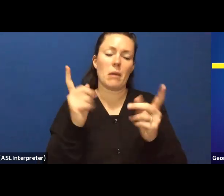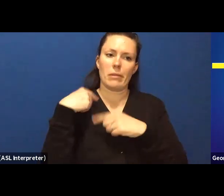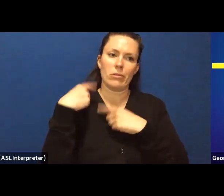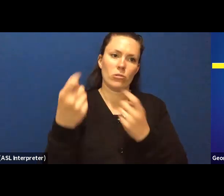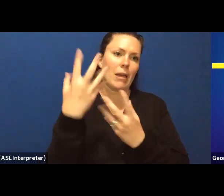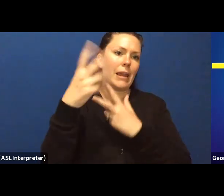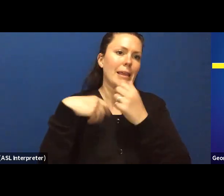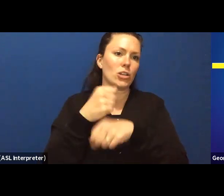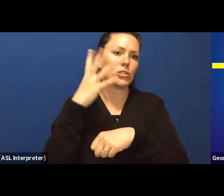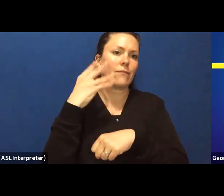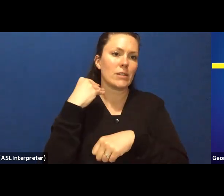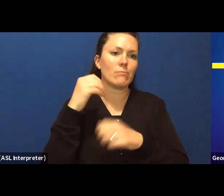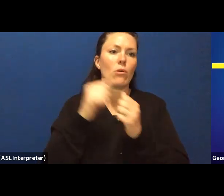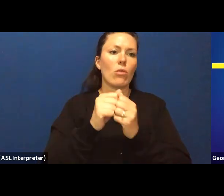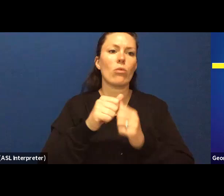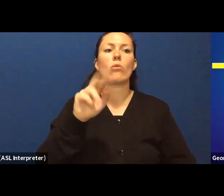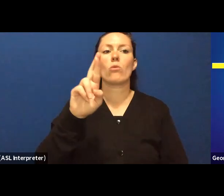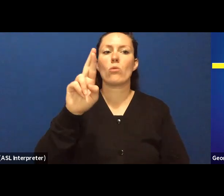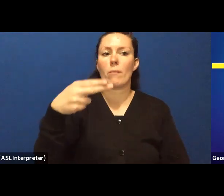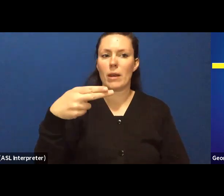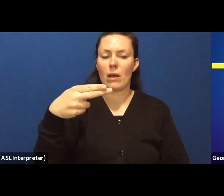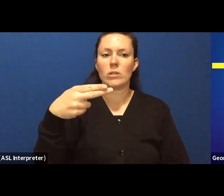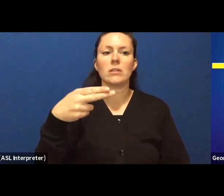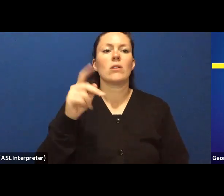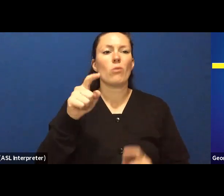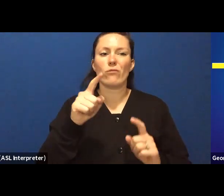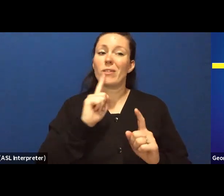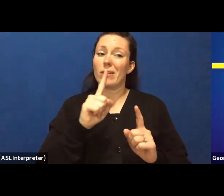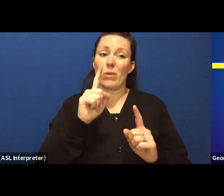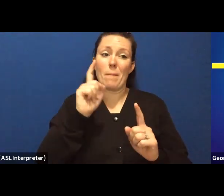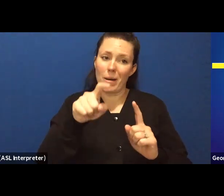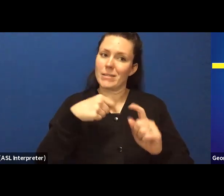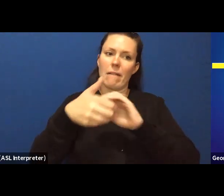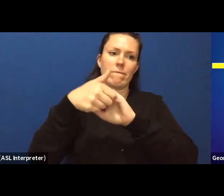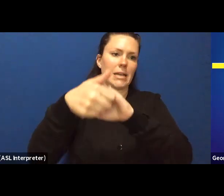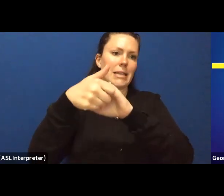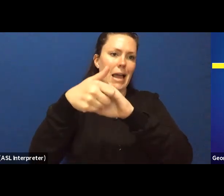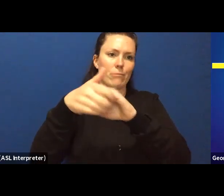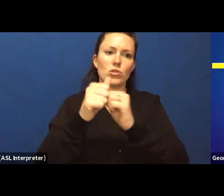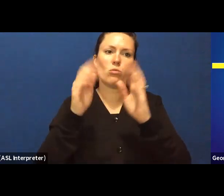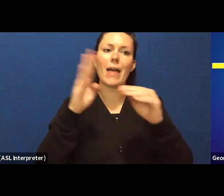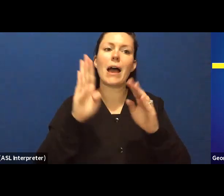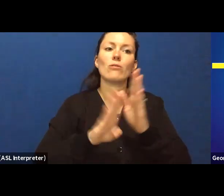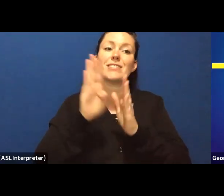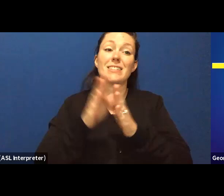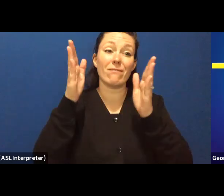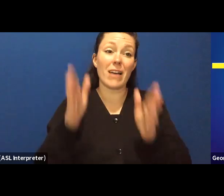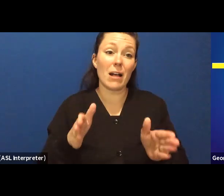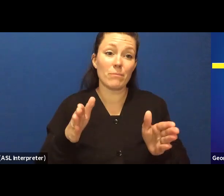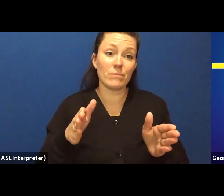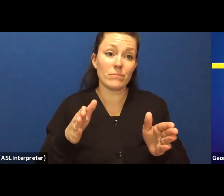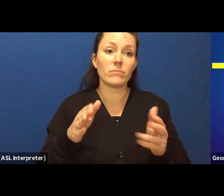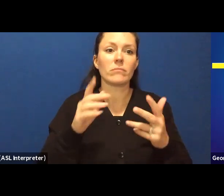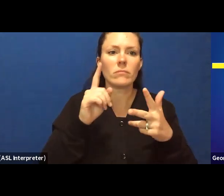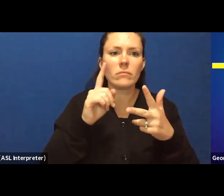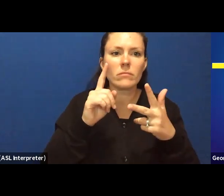experience doing the rapid housing, is building collaborations with the housing developers. You know, we have Chispa, we have